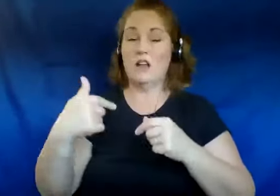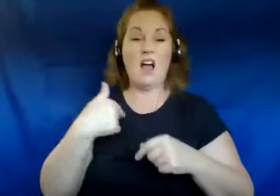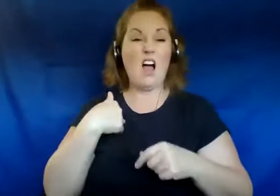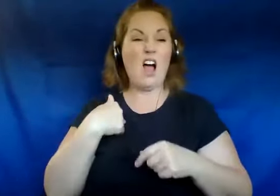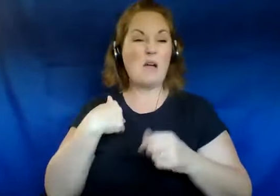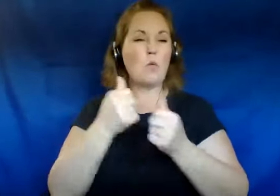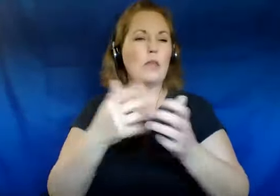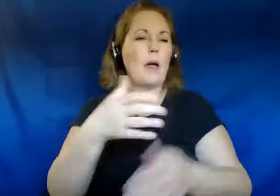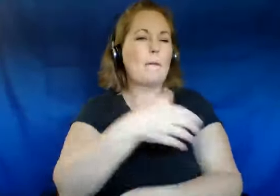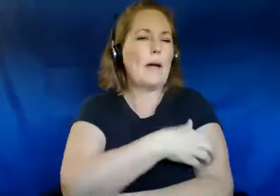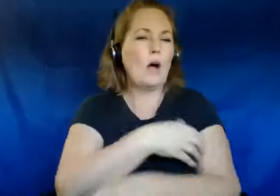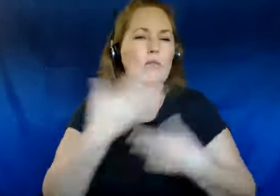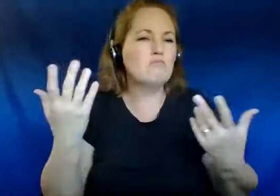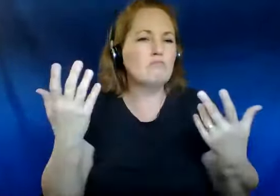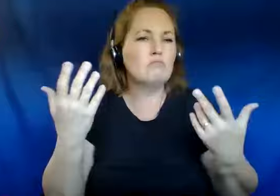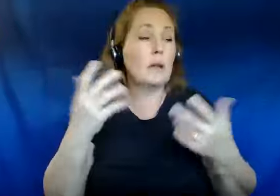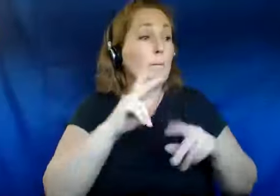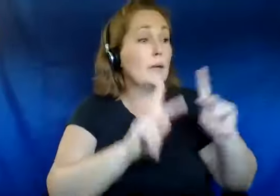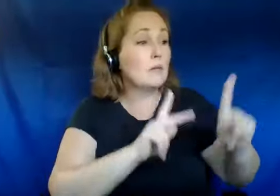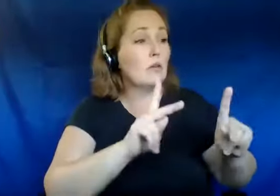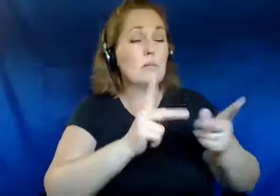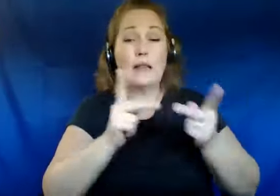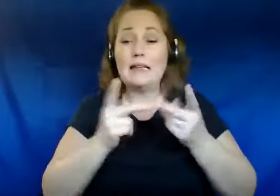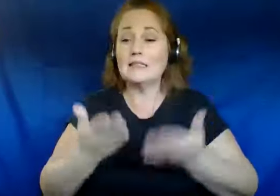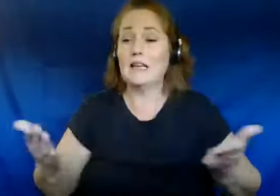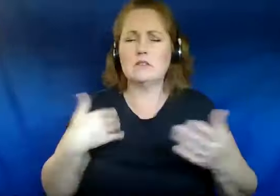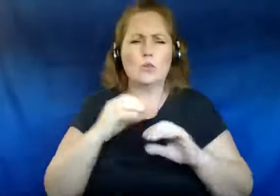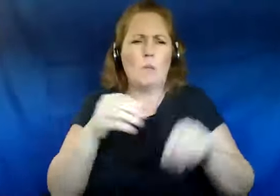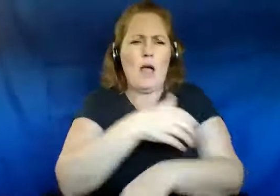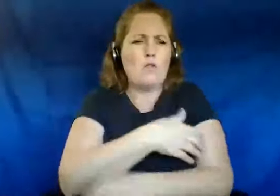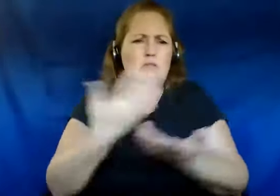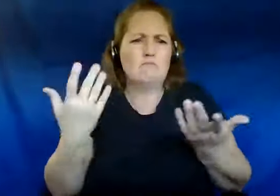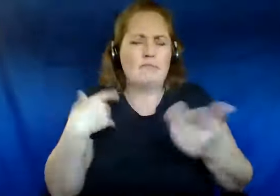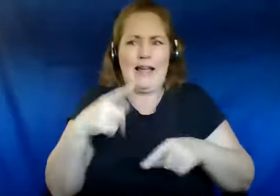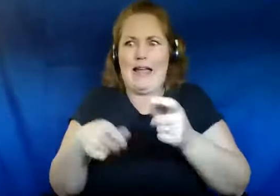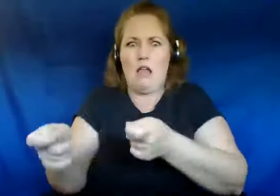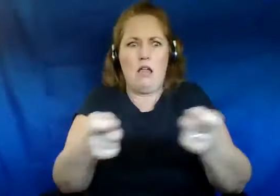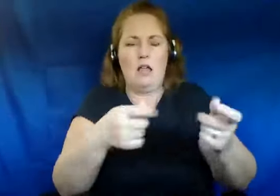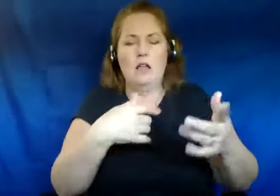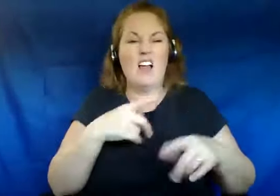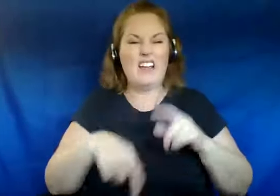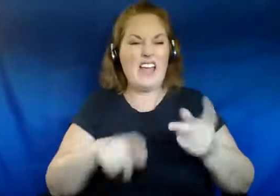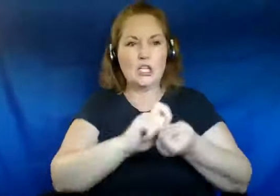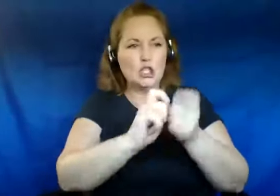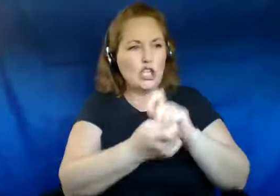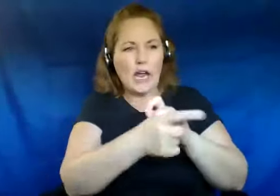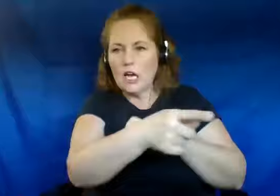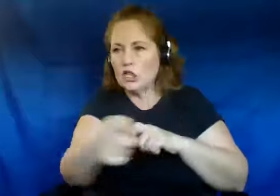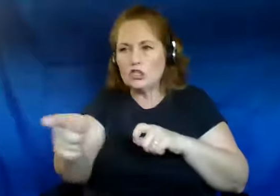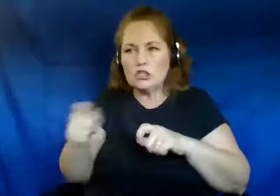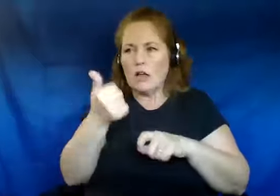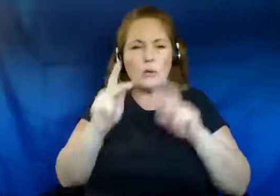over people, places, and things. I'm powerless. I cannot change another person.